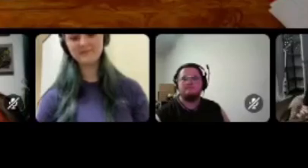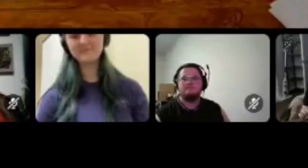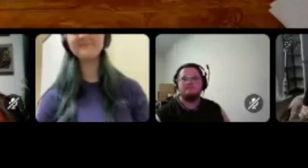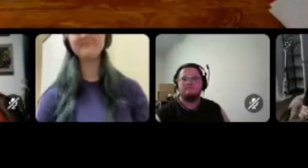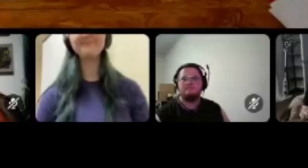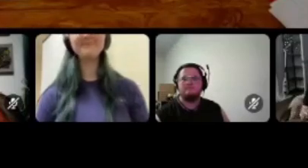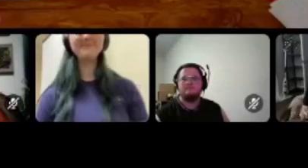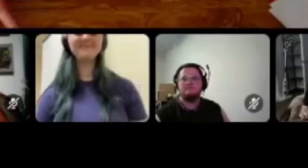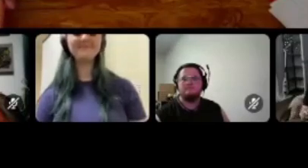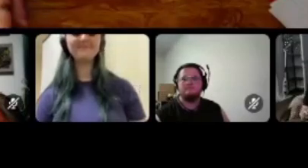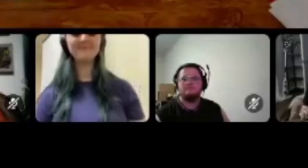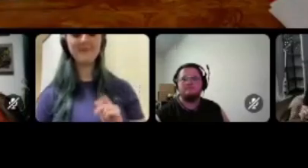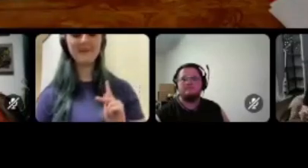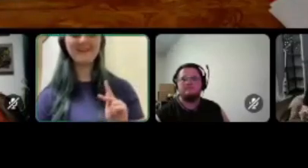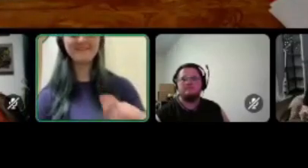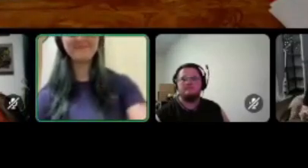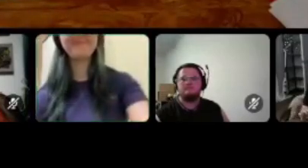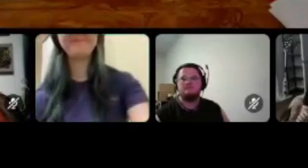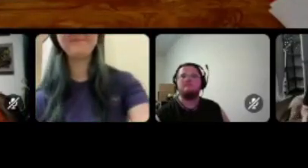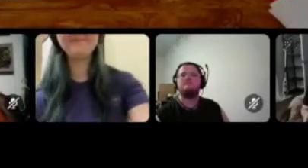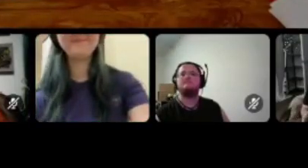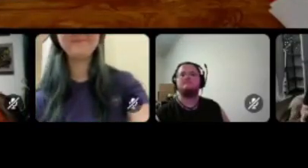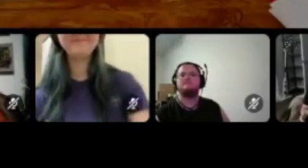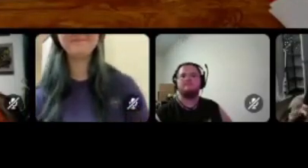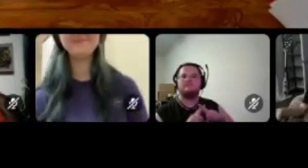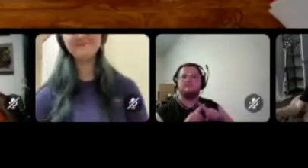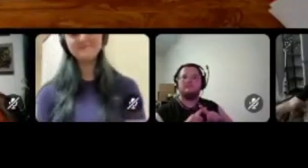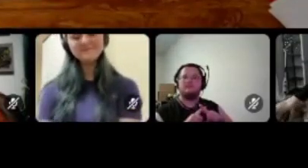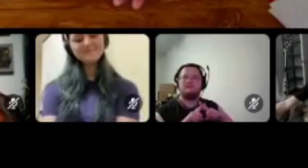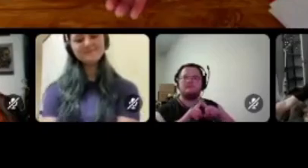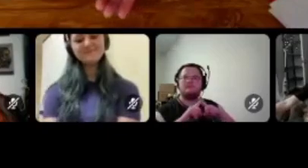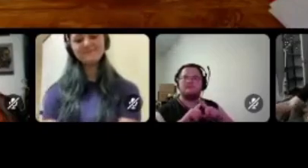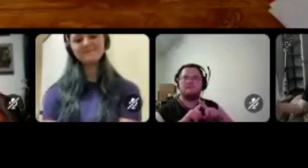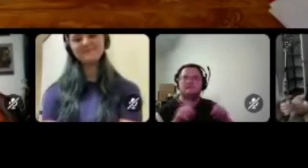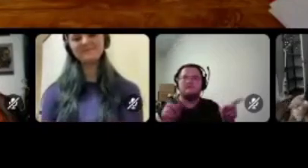don't remember it. Okay. Yeah. Help.